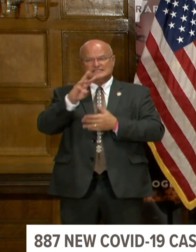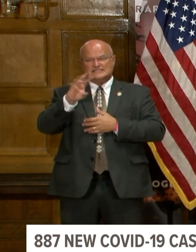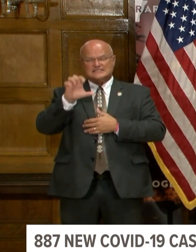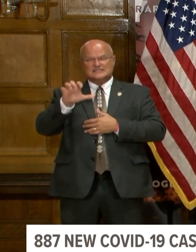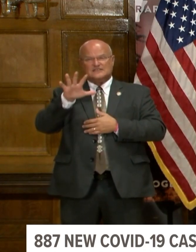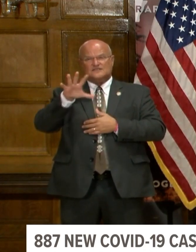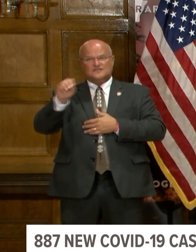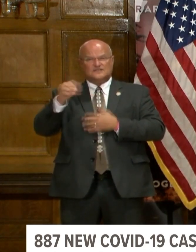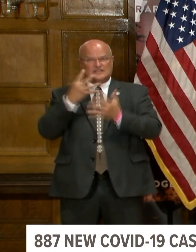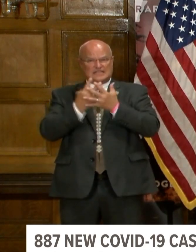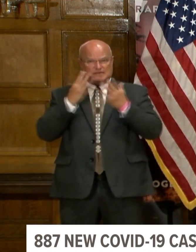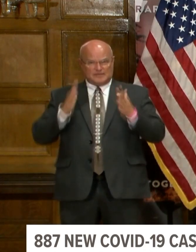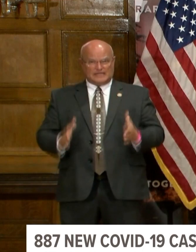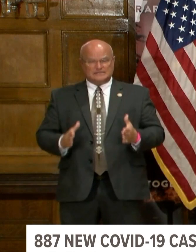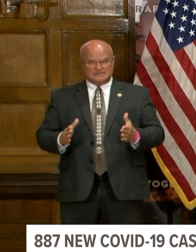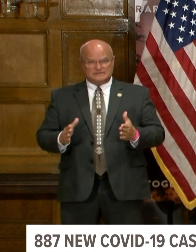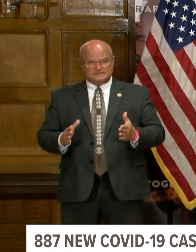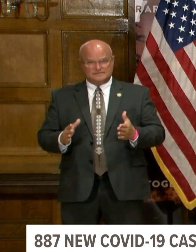14,650 inmates.